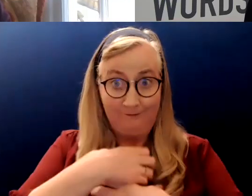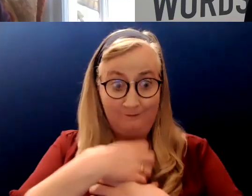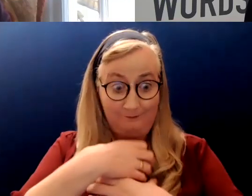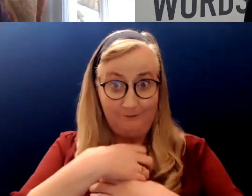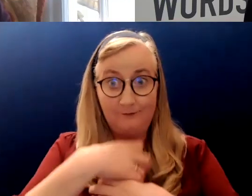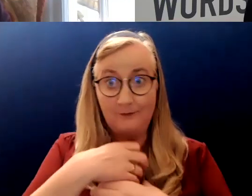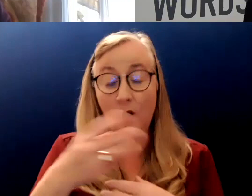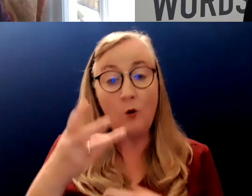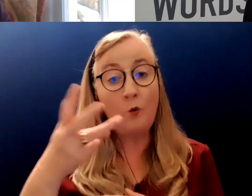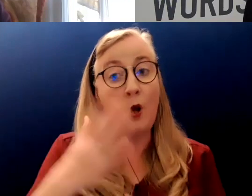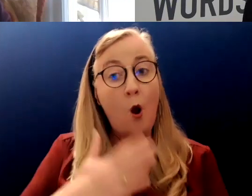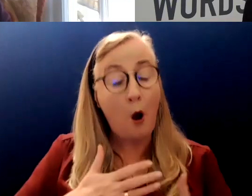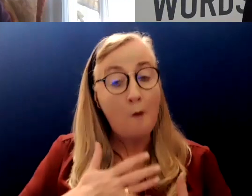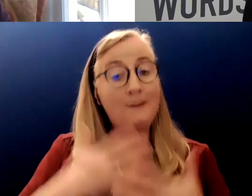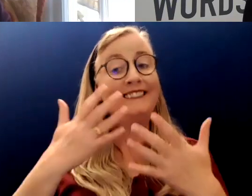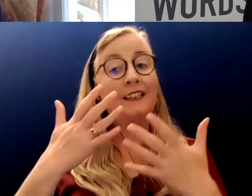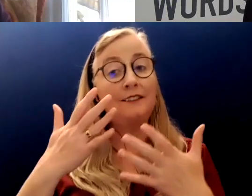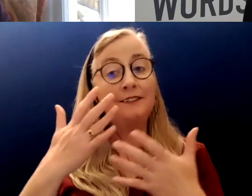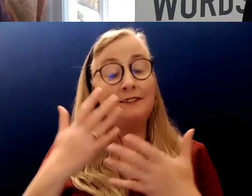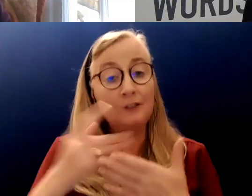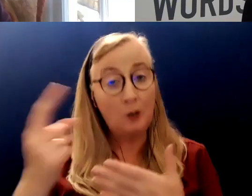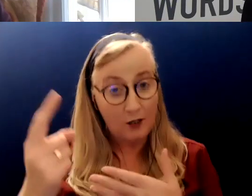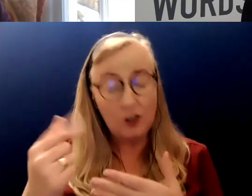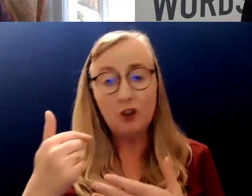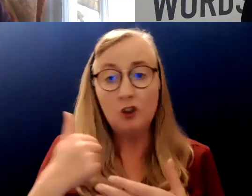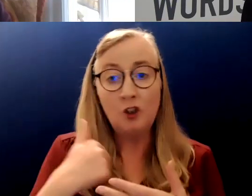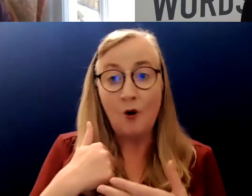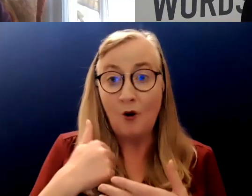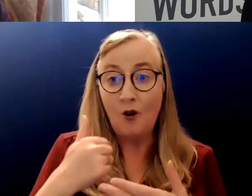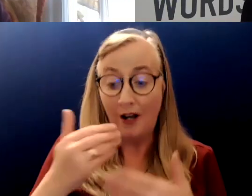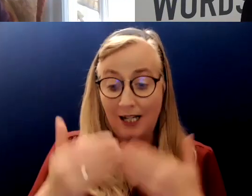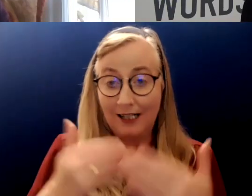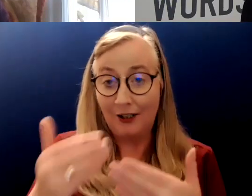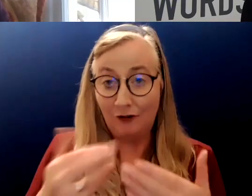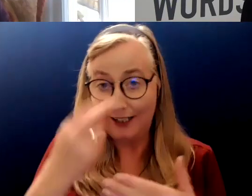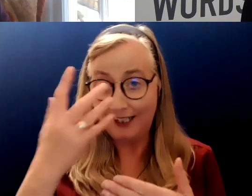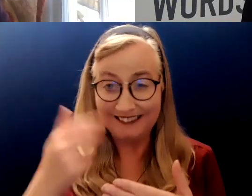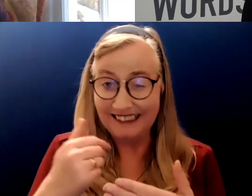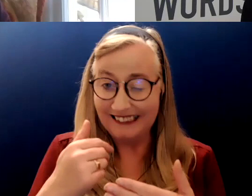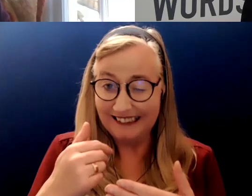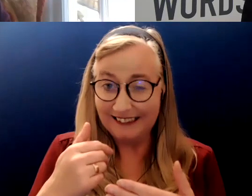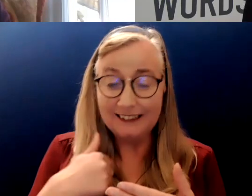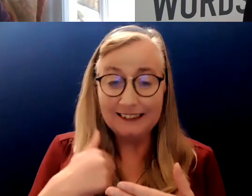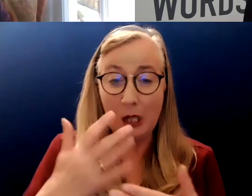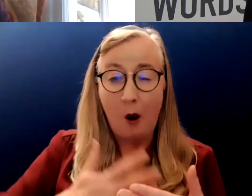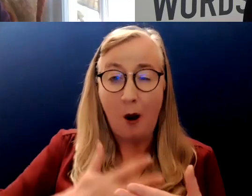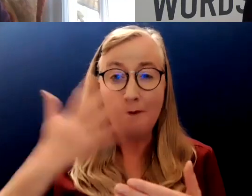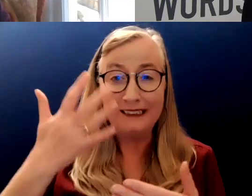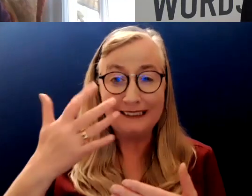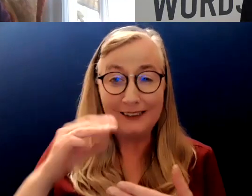somebody. And so we jump right in and do exactly that. We upset people and